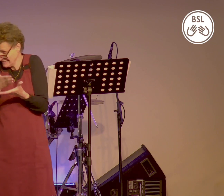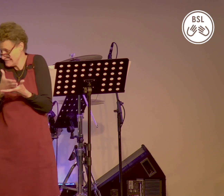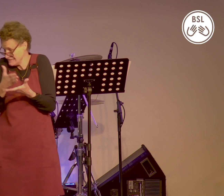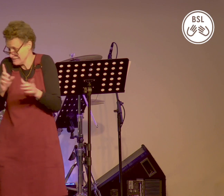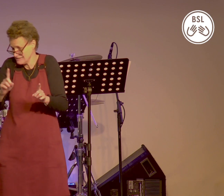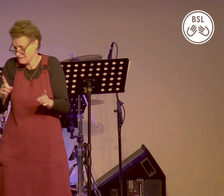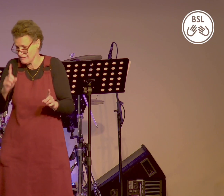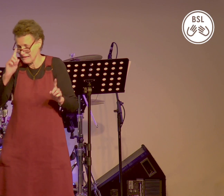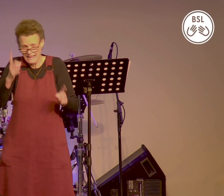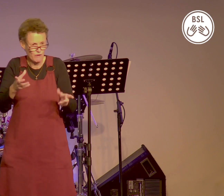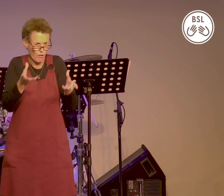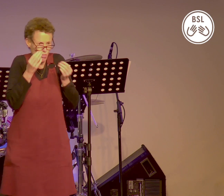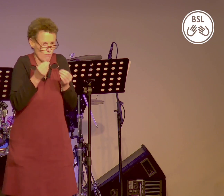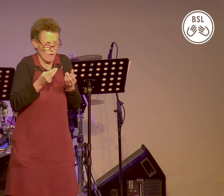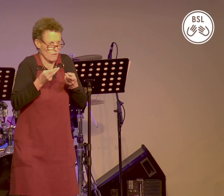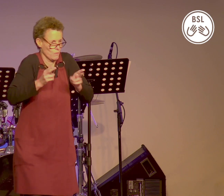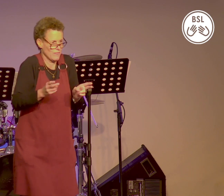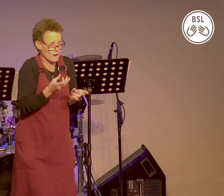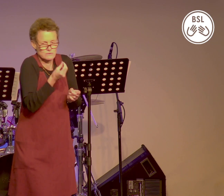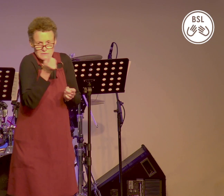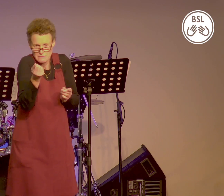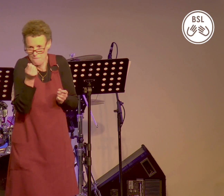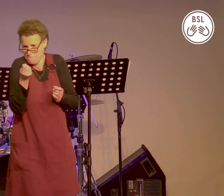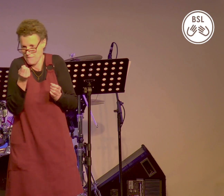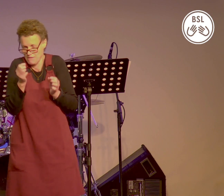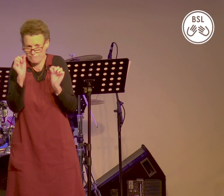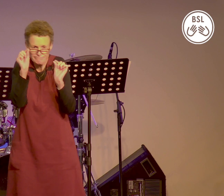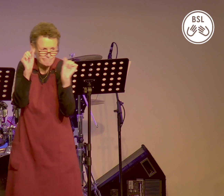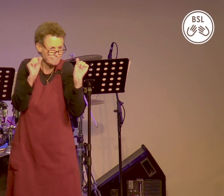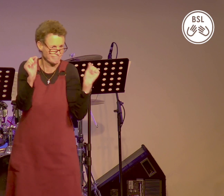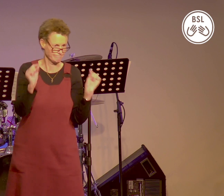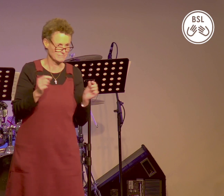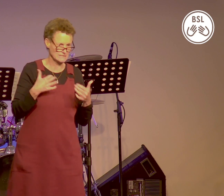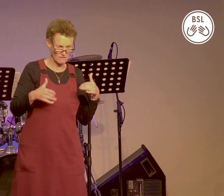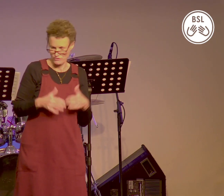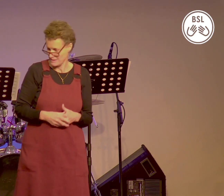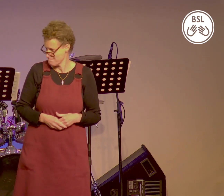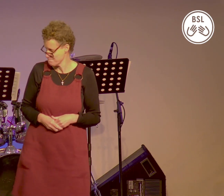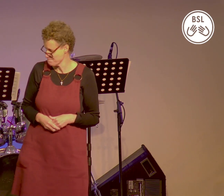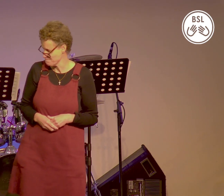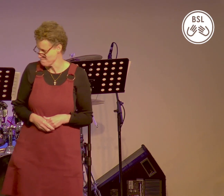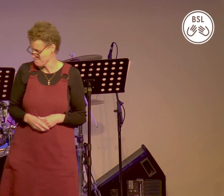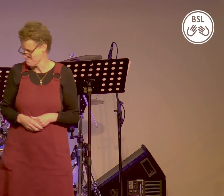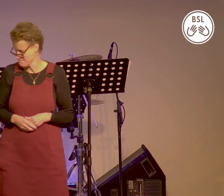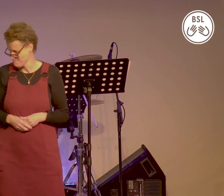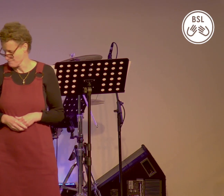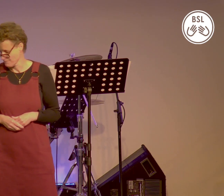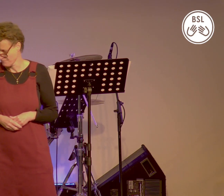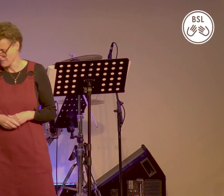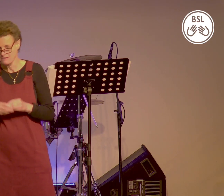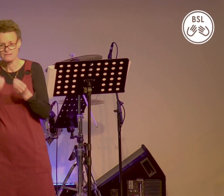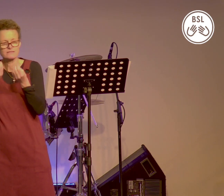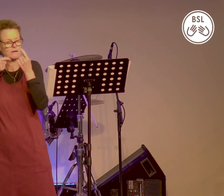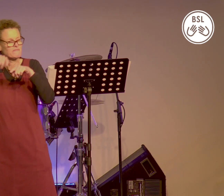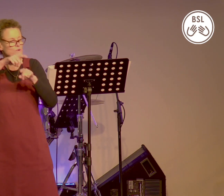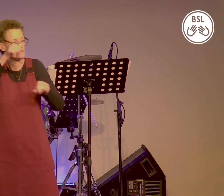Lord, what's all this suffering going on? But we can't learn without some issues and without some